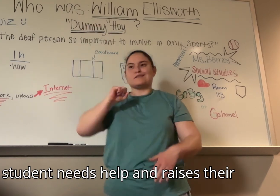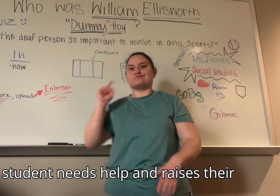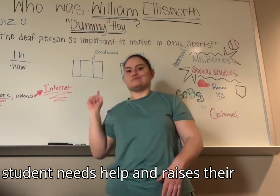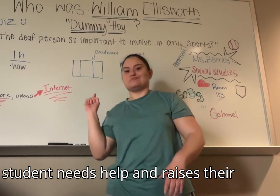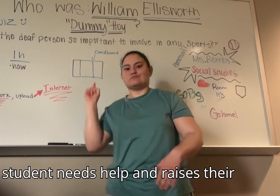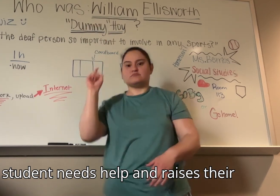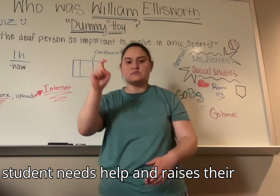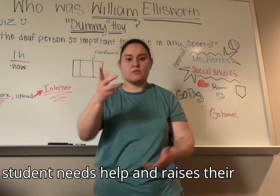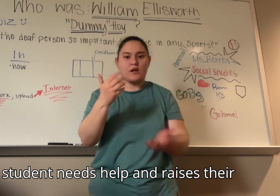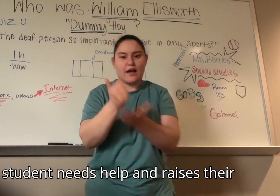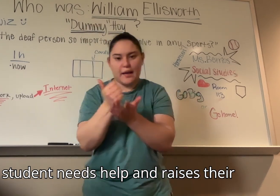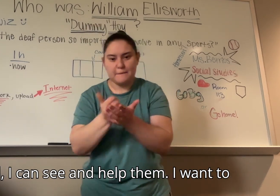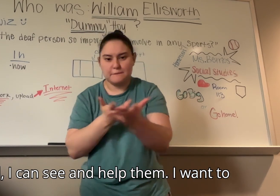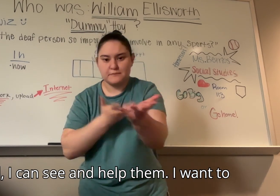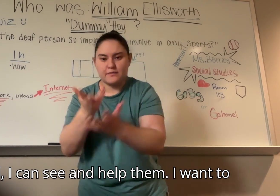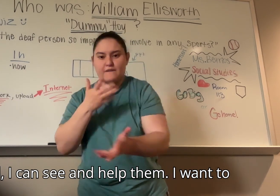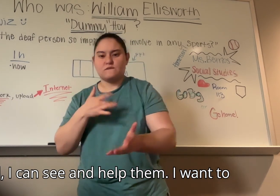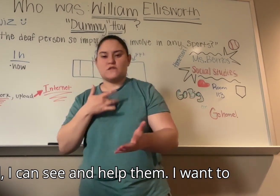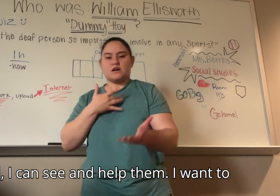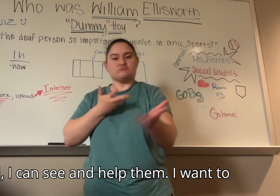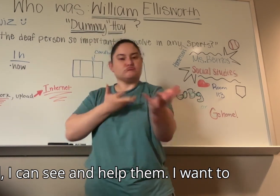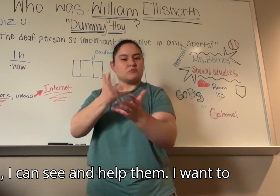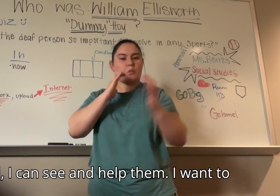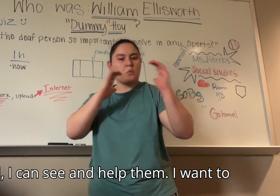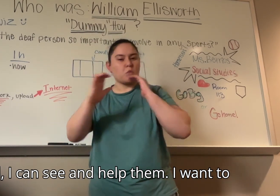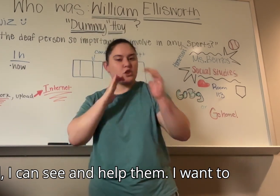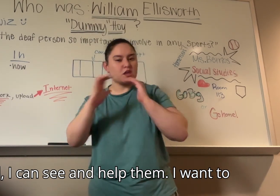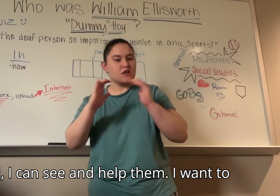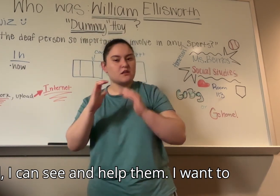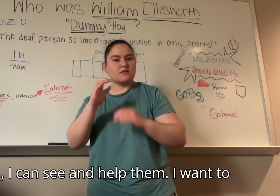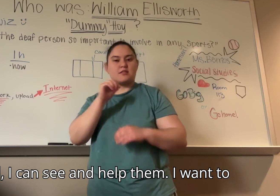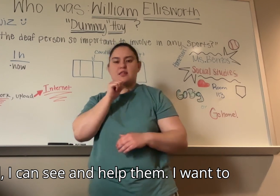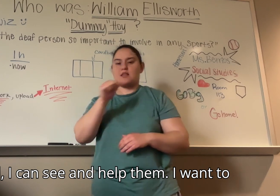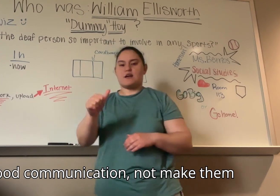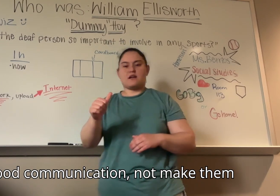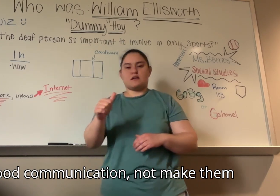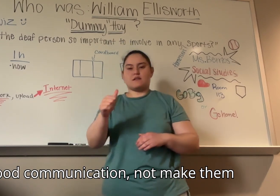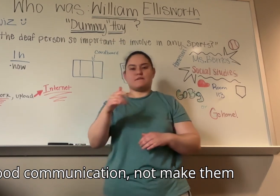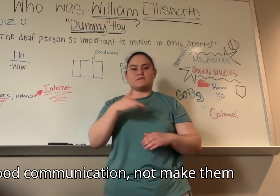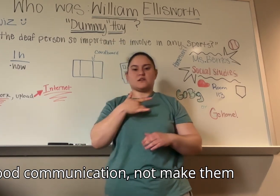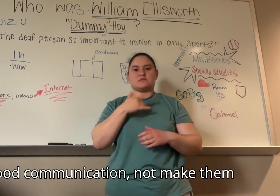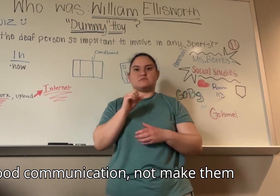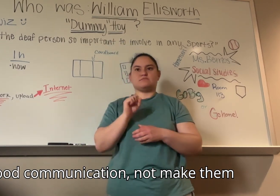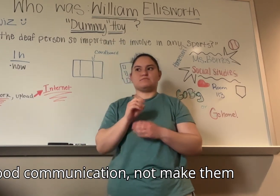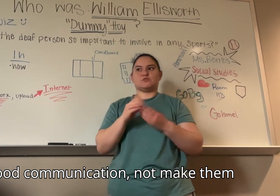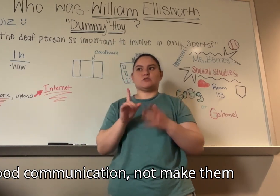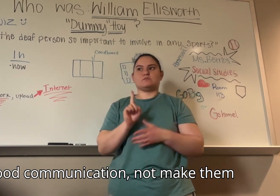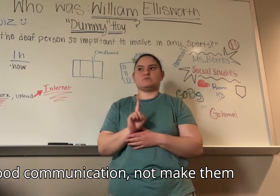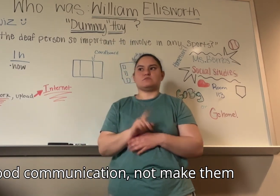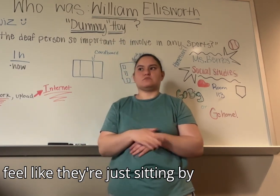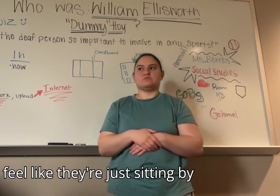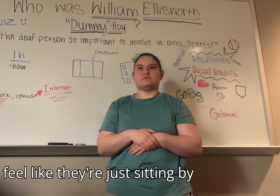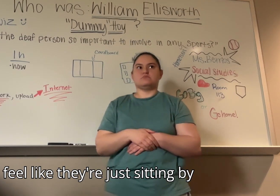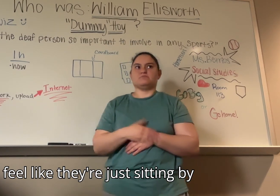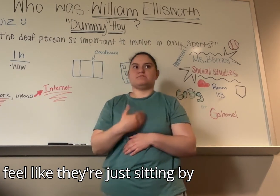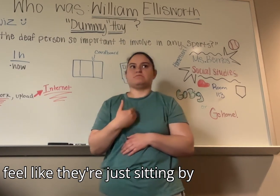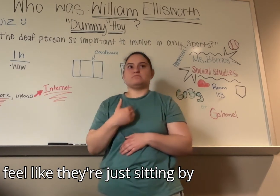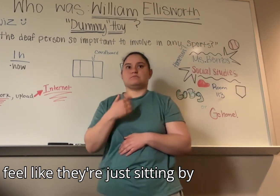help and raises their hand, I can see and help them. I want to give good communication, not make them feel like they're just sitting